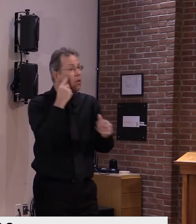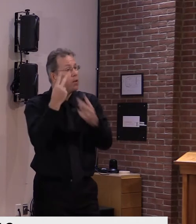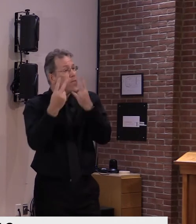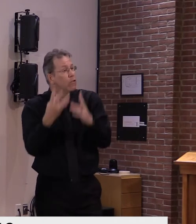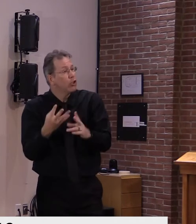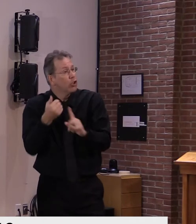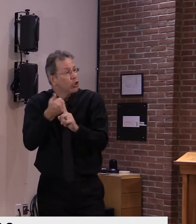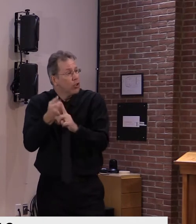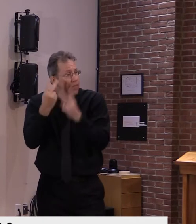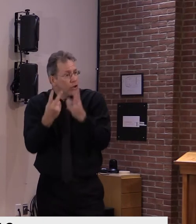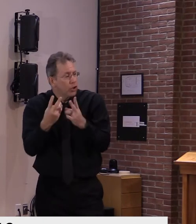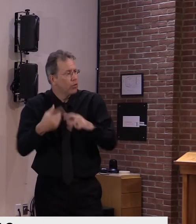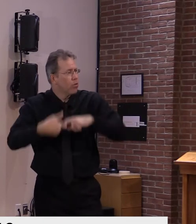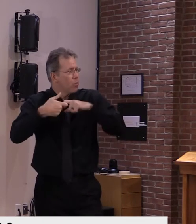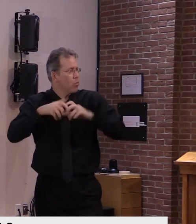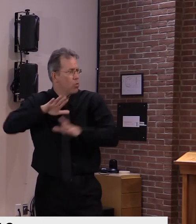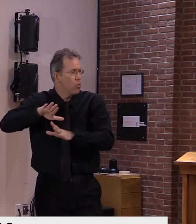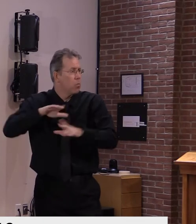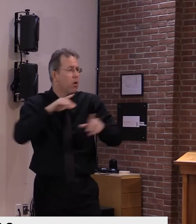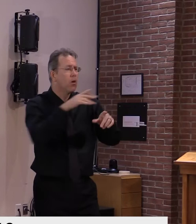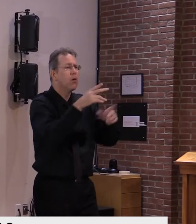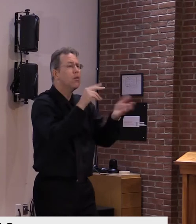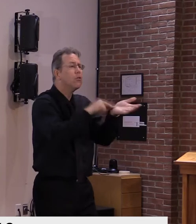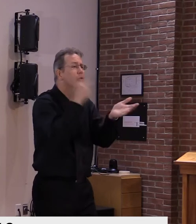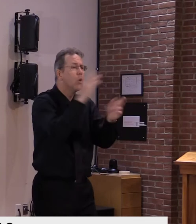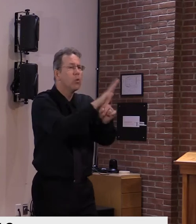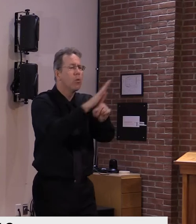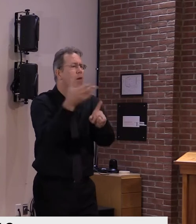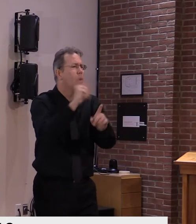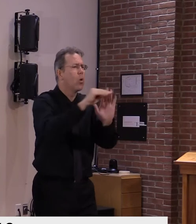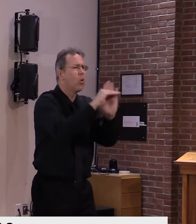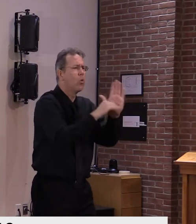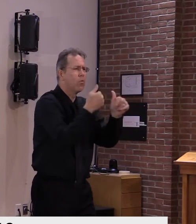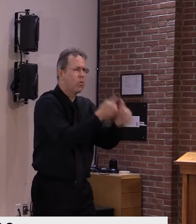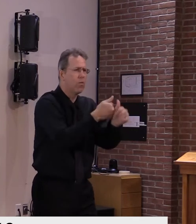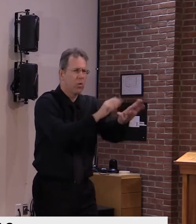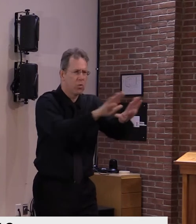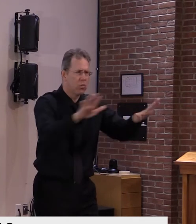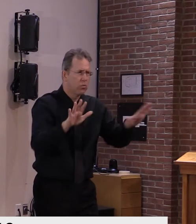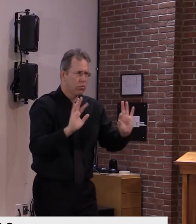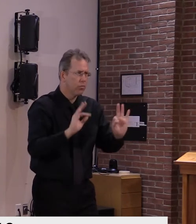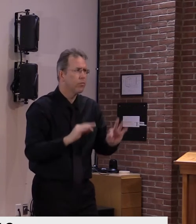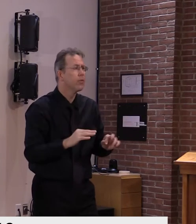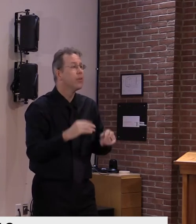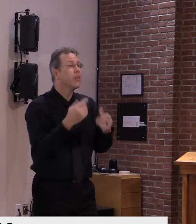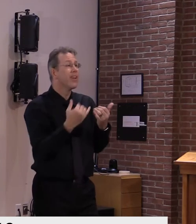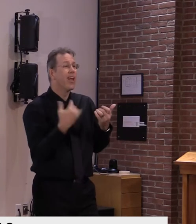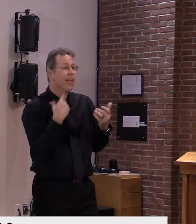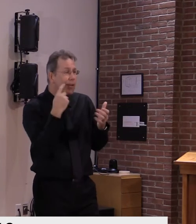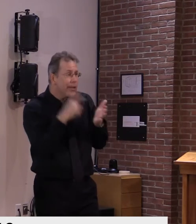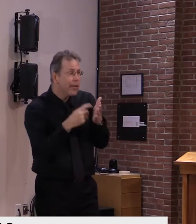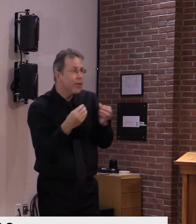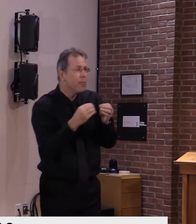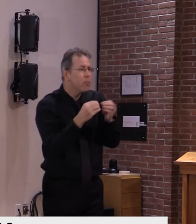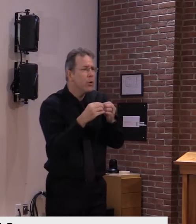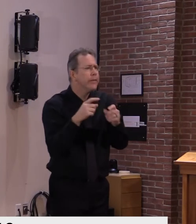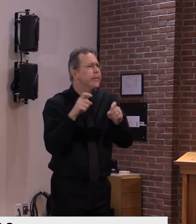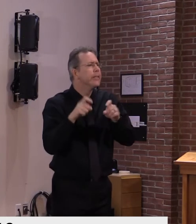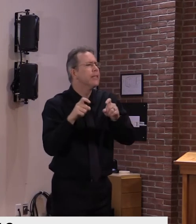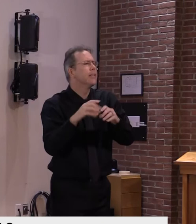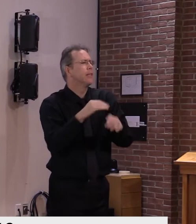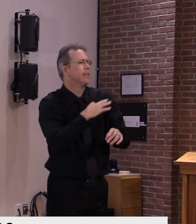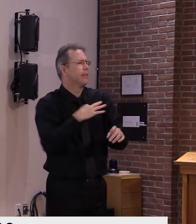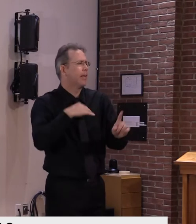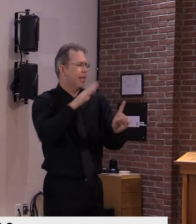control. We also have stepped up testing in long-term care facilities to weekly now, and may even go